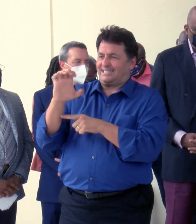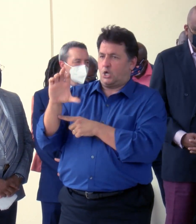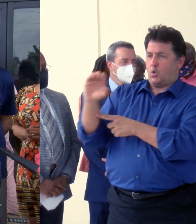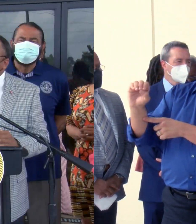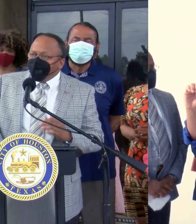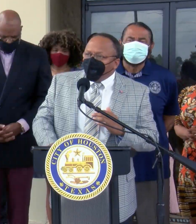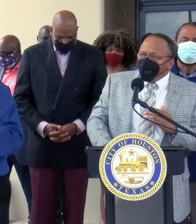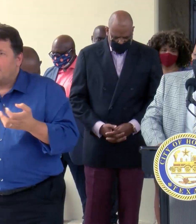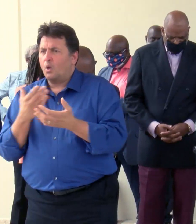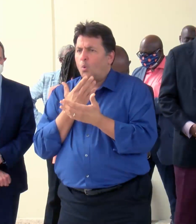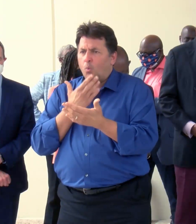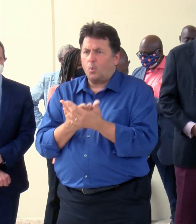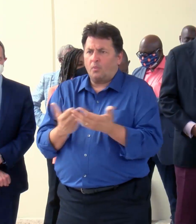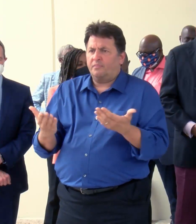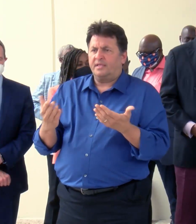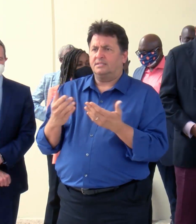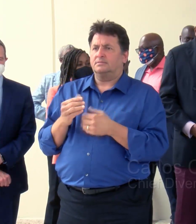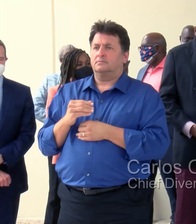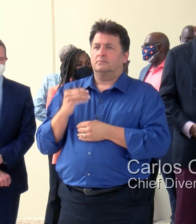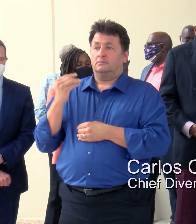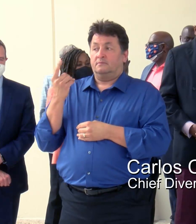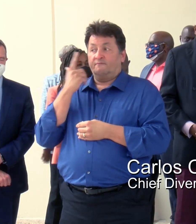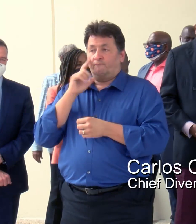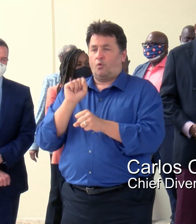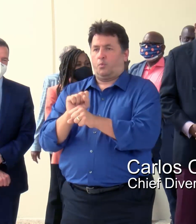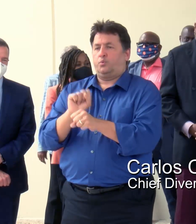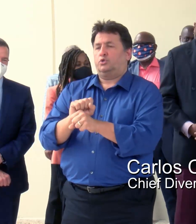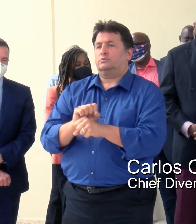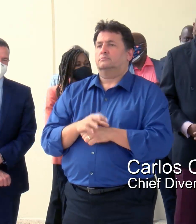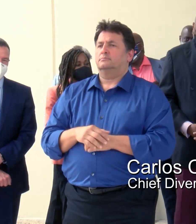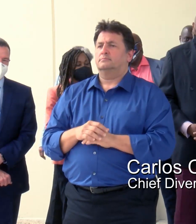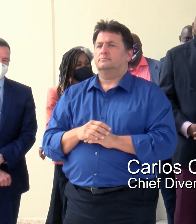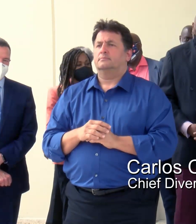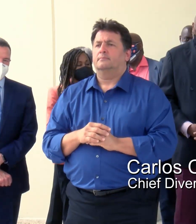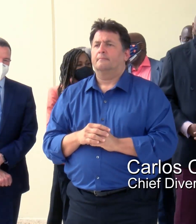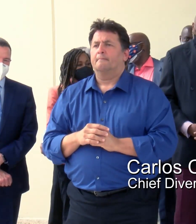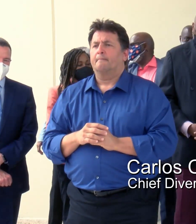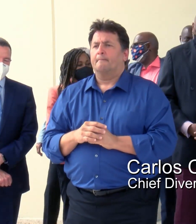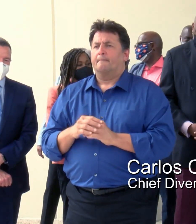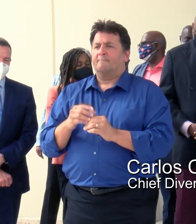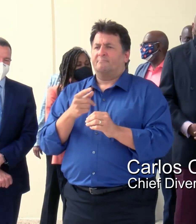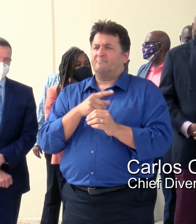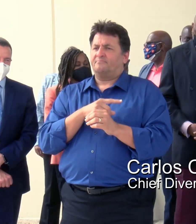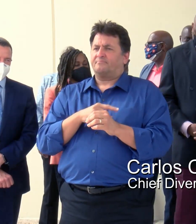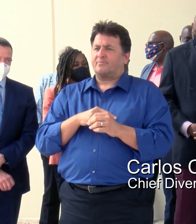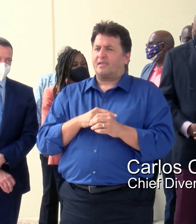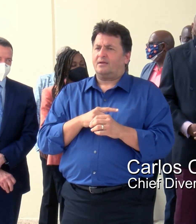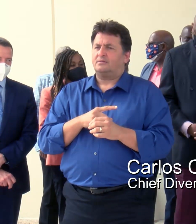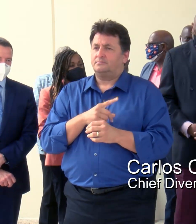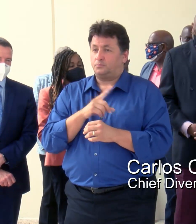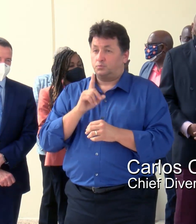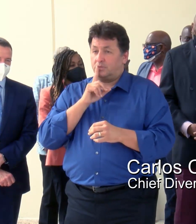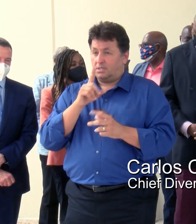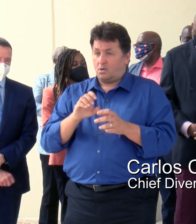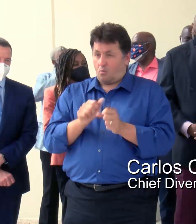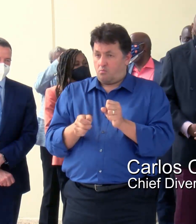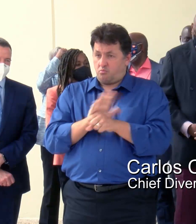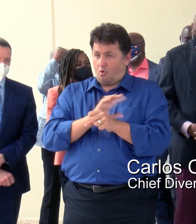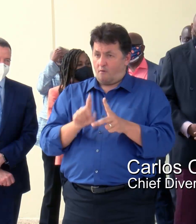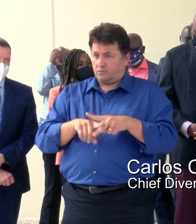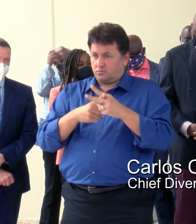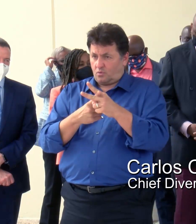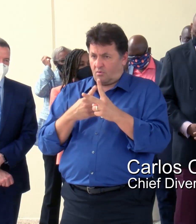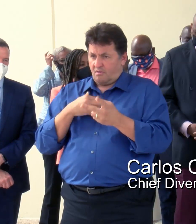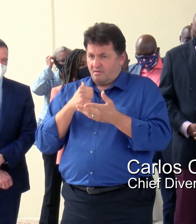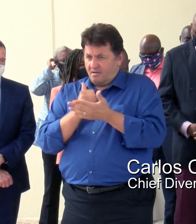to Houston. When this pandemic started, we immediately committed to making sure that we're giving back to the communities that do business with